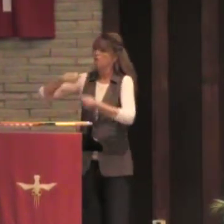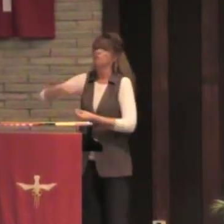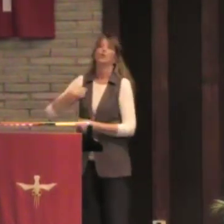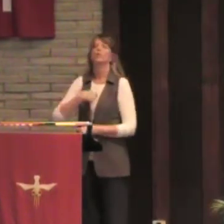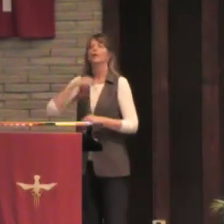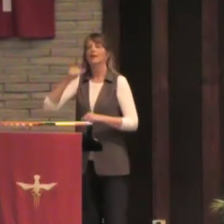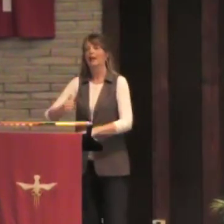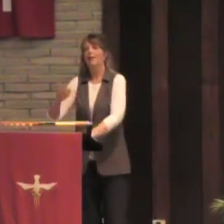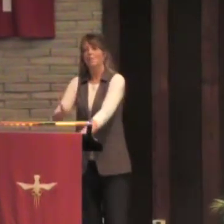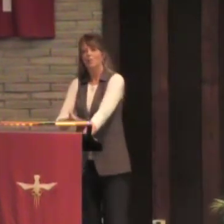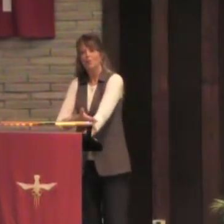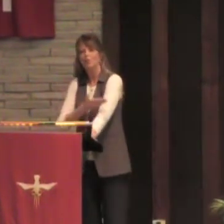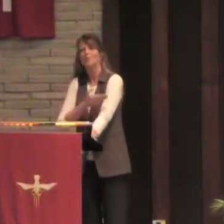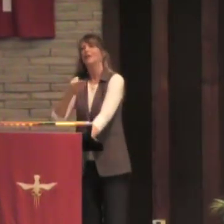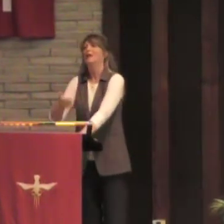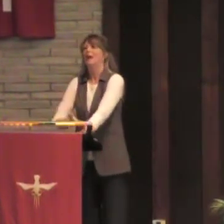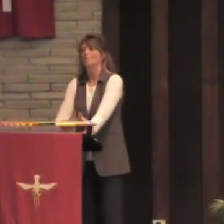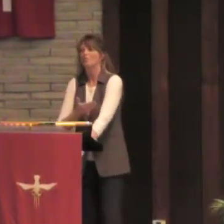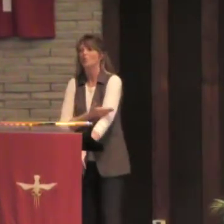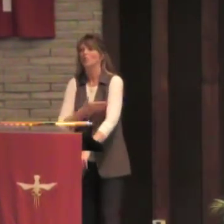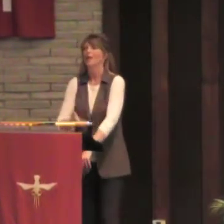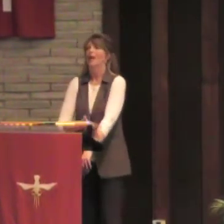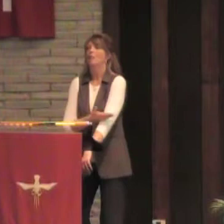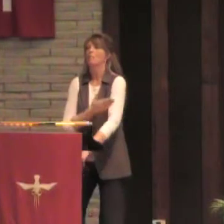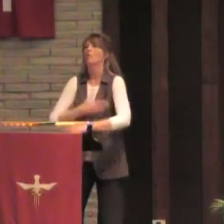You know, each generation improves.